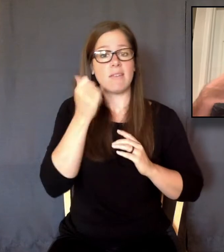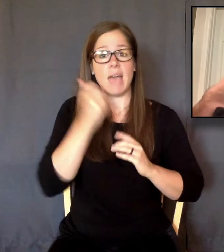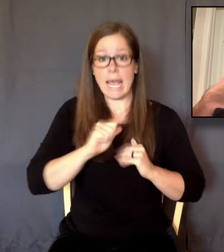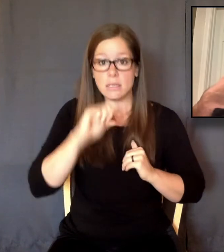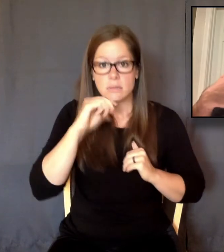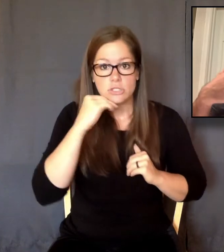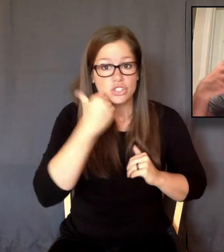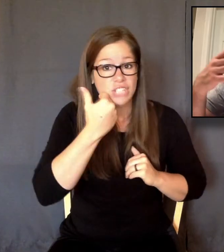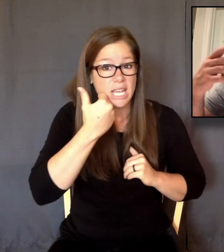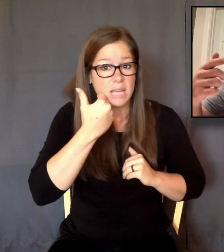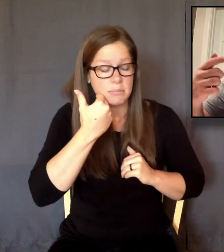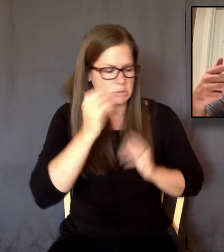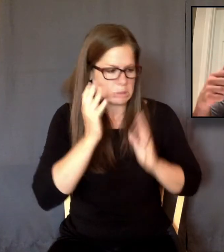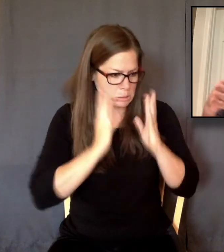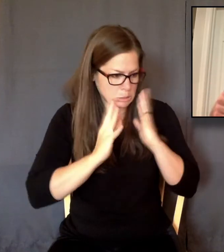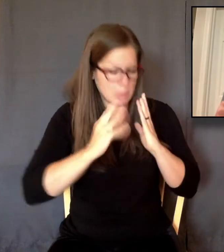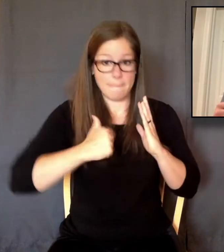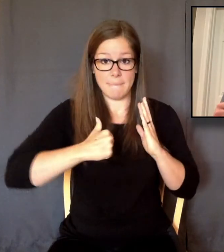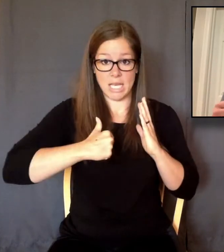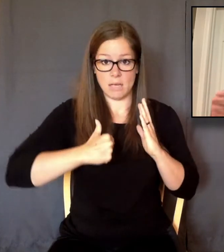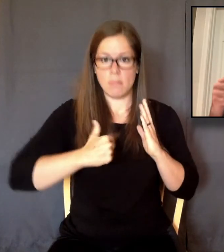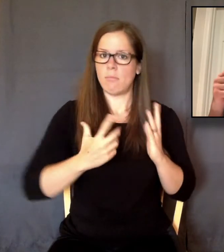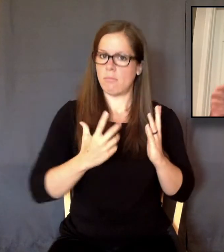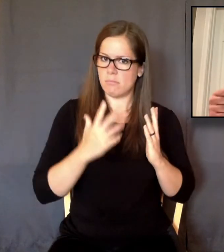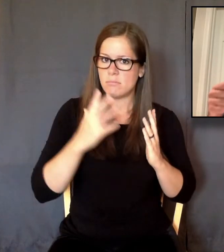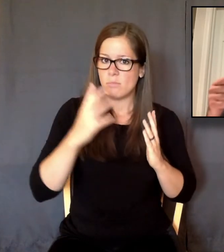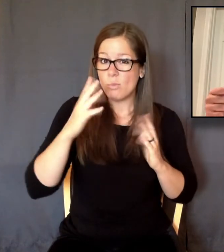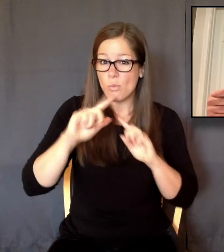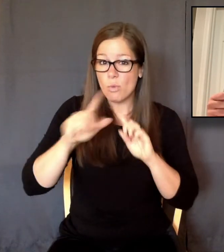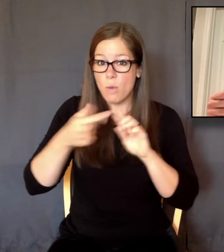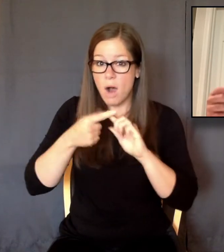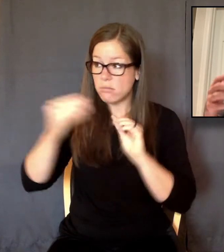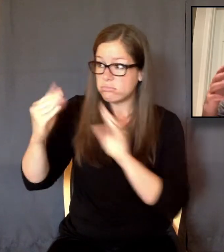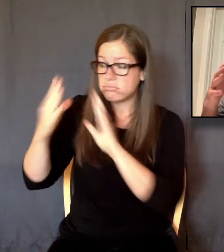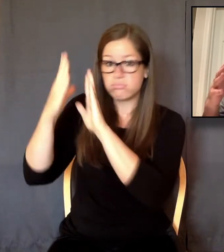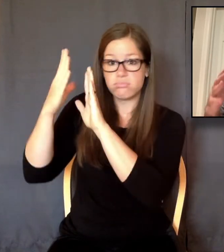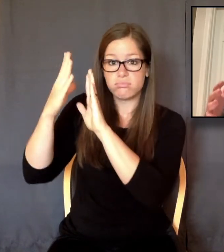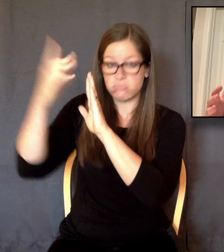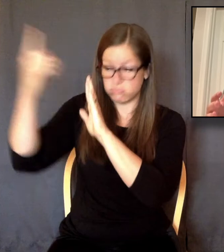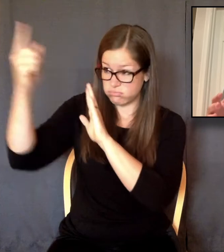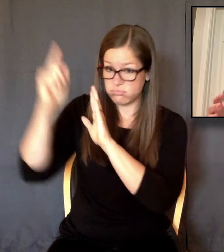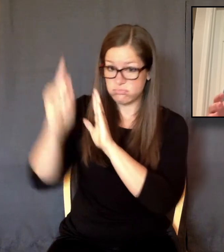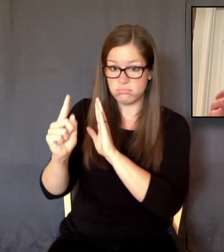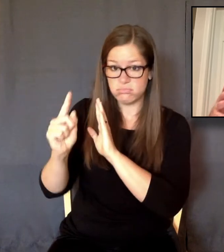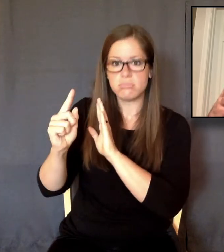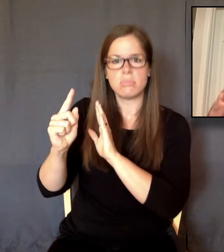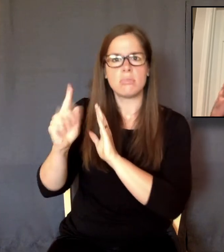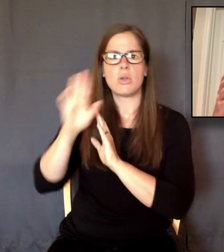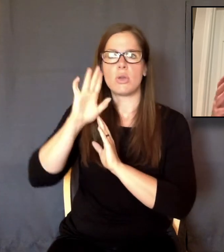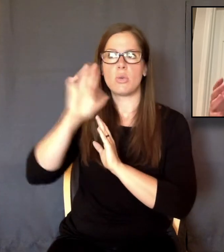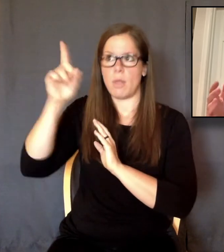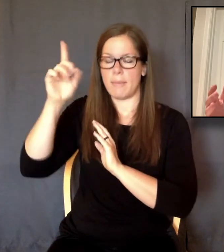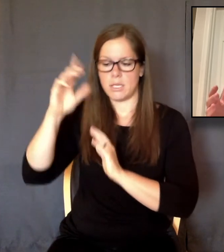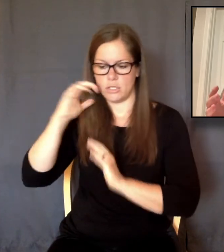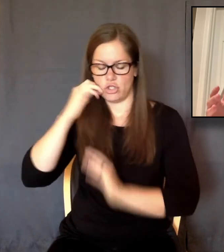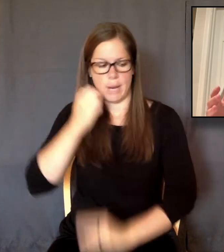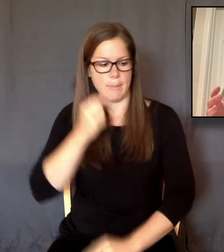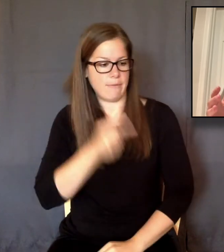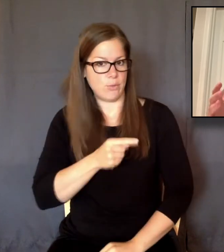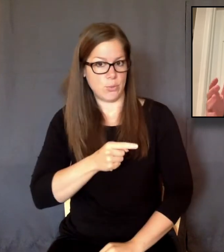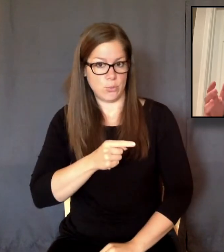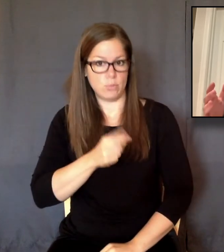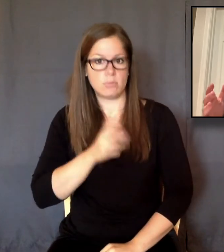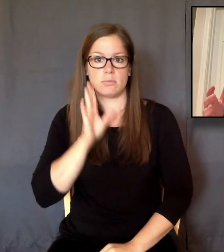me and my words, of him will the Son of Man be ashamed when he comes in glory. Those are strong words. We don't often like that version